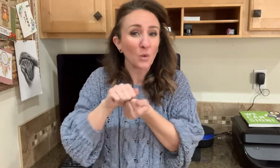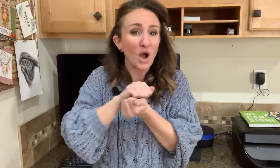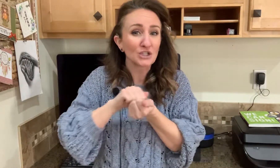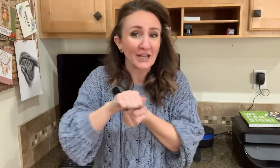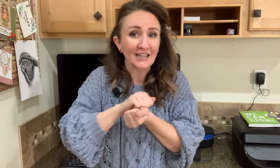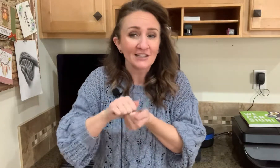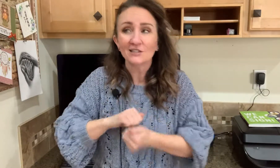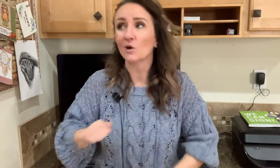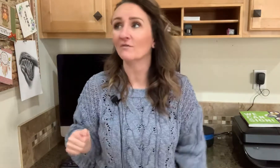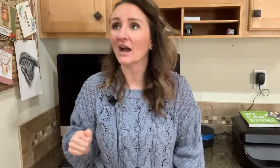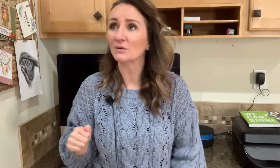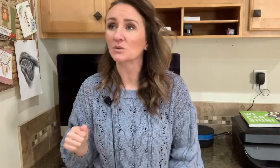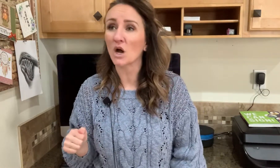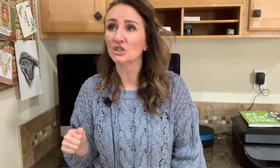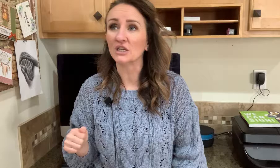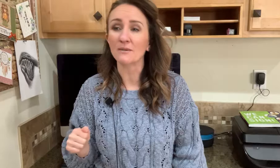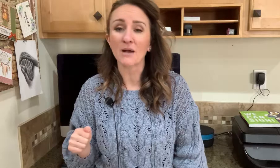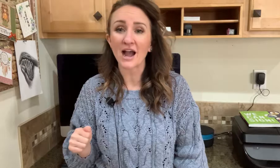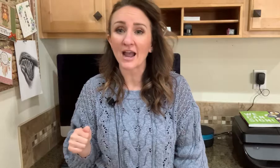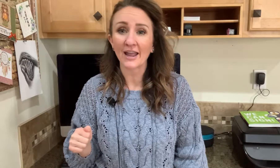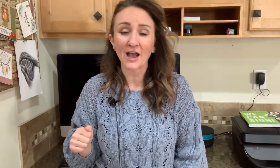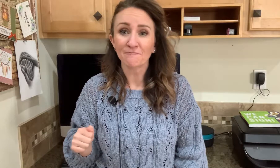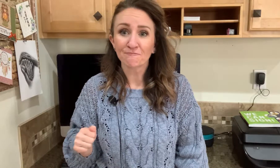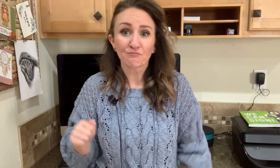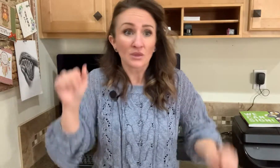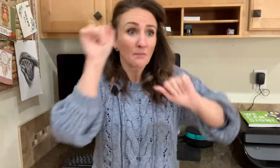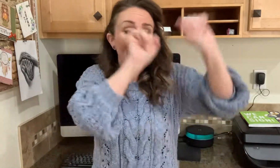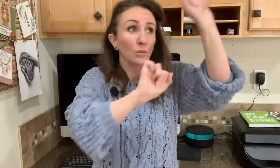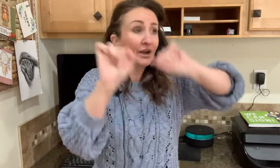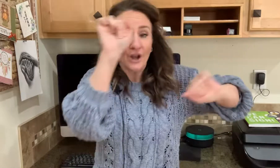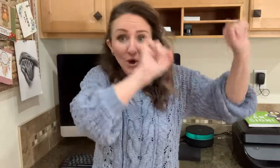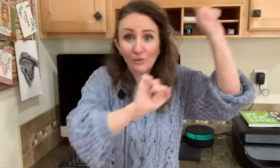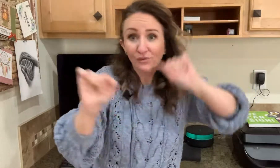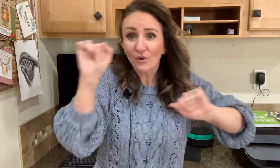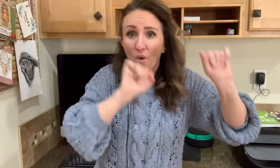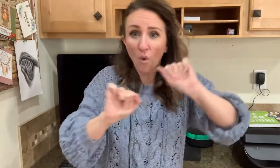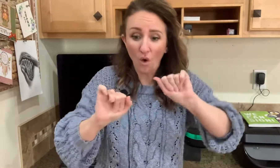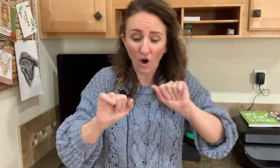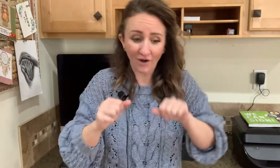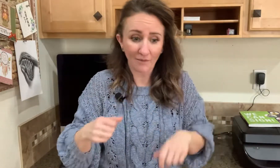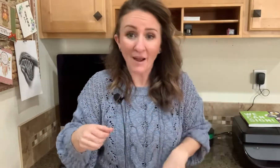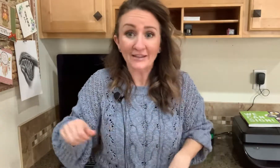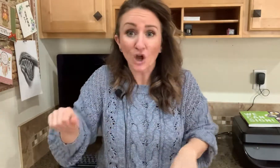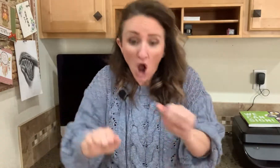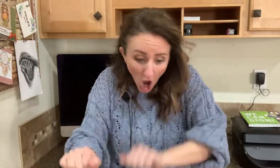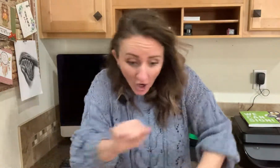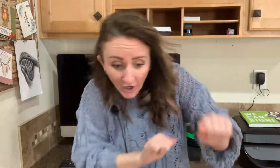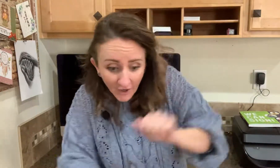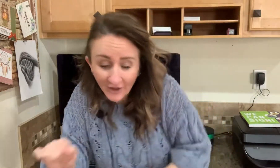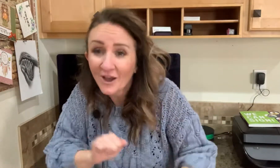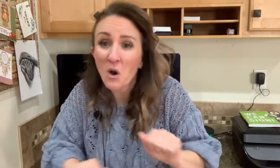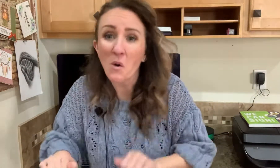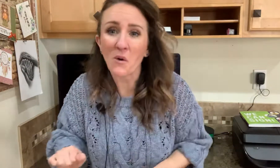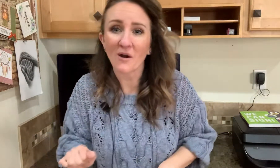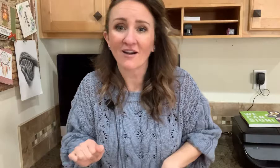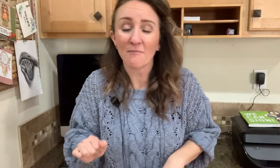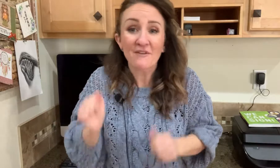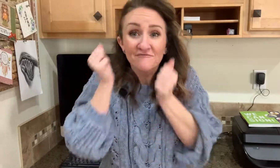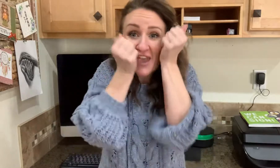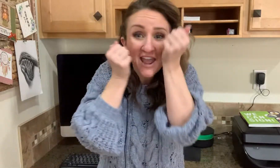washing. So if I was washing my windows, or my dog, or my